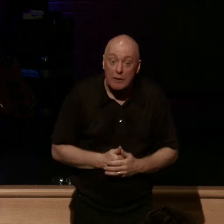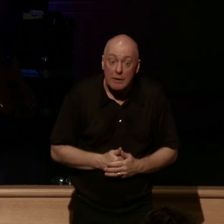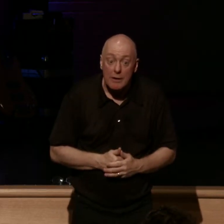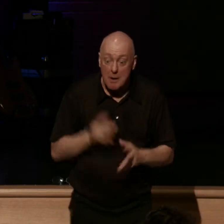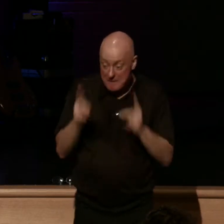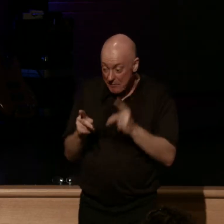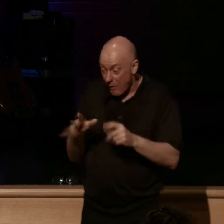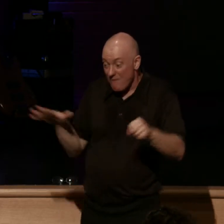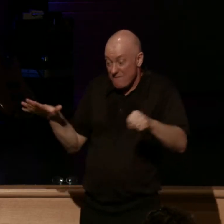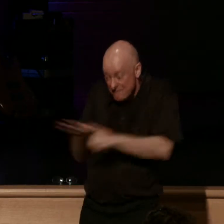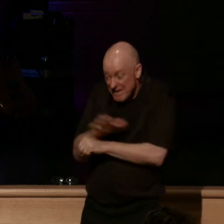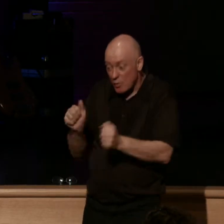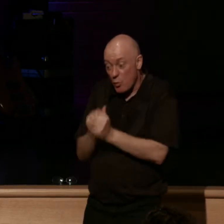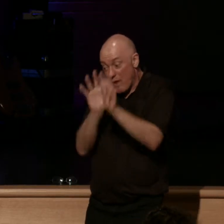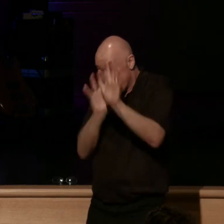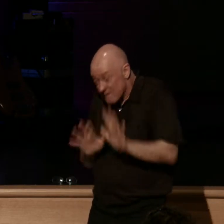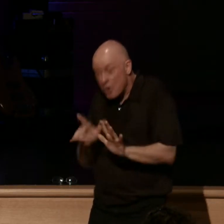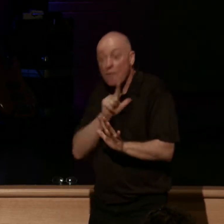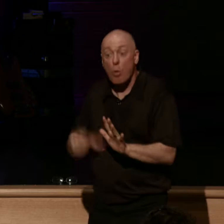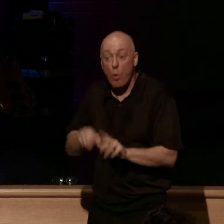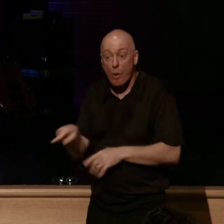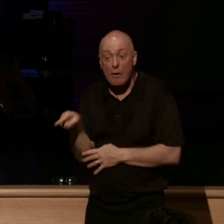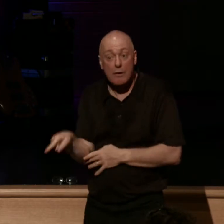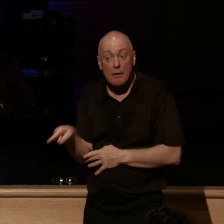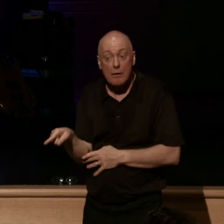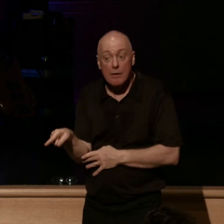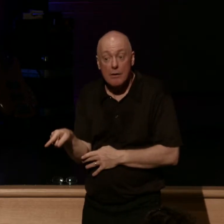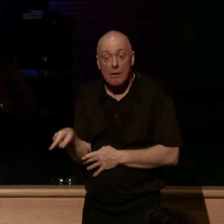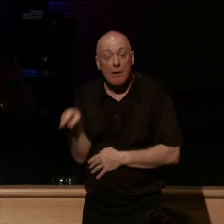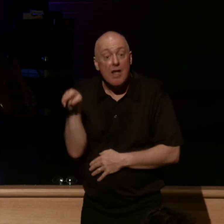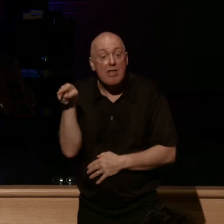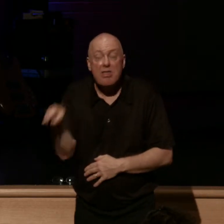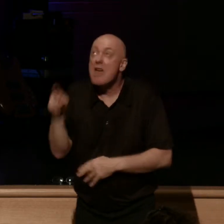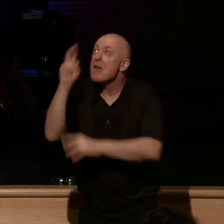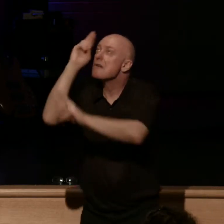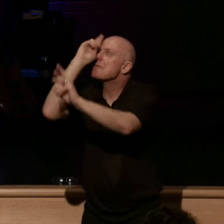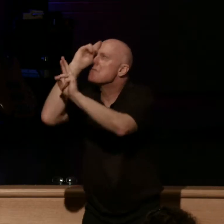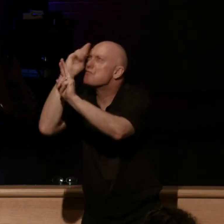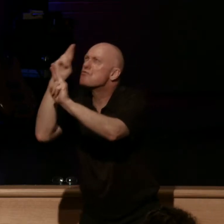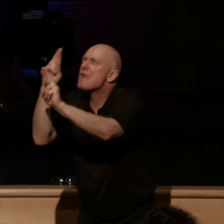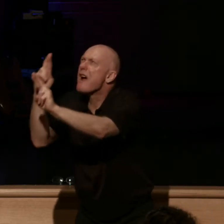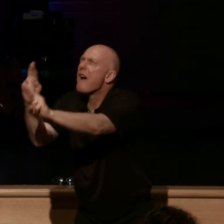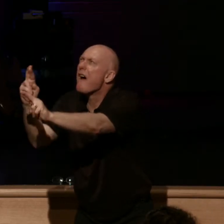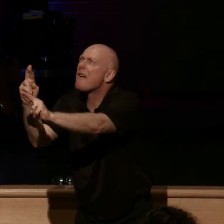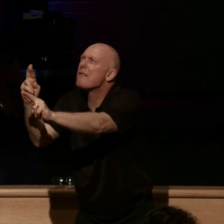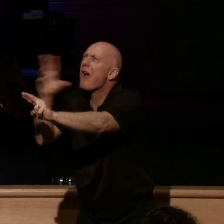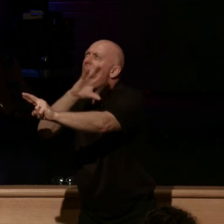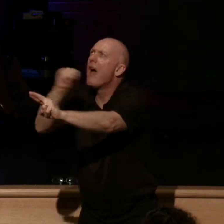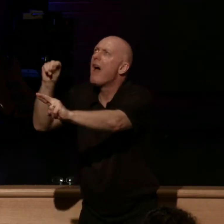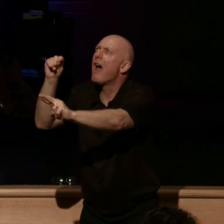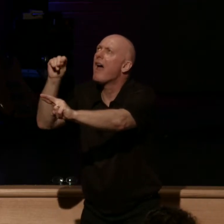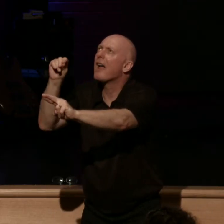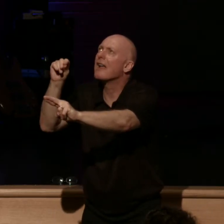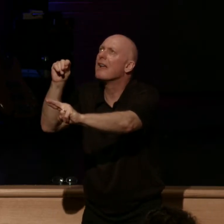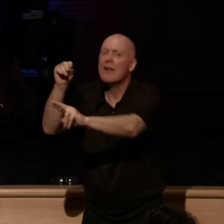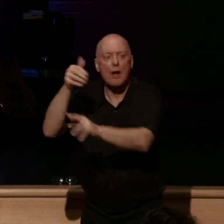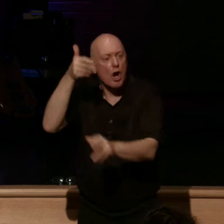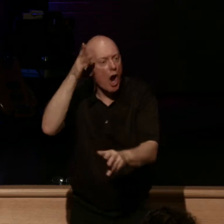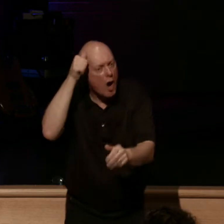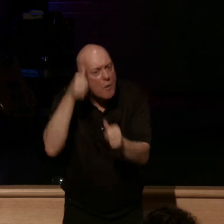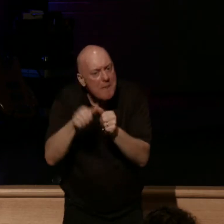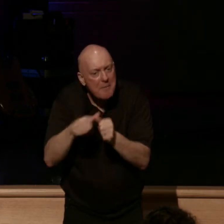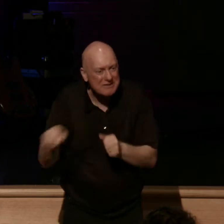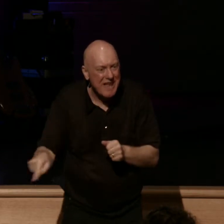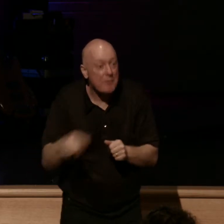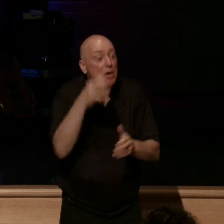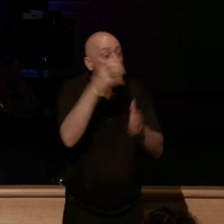who are filled with the fear of the Lord, they are reverent and they are remembered by God. Look at